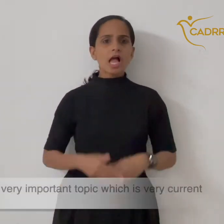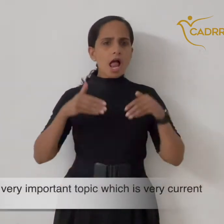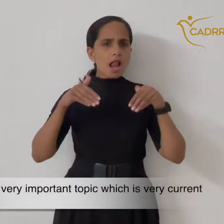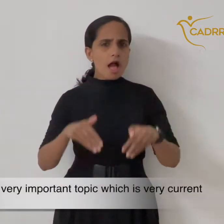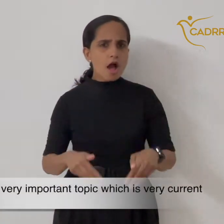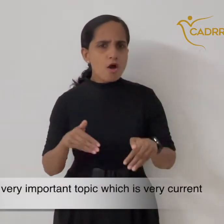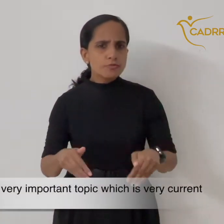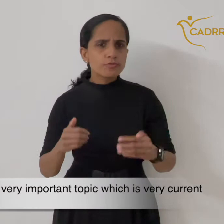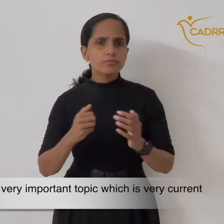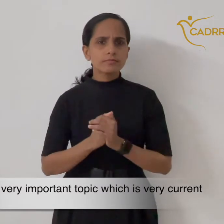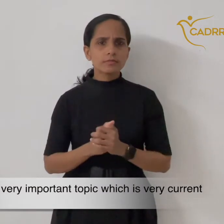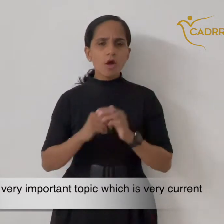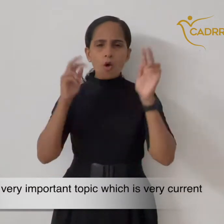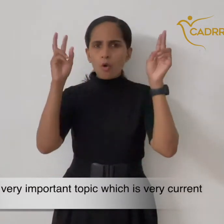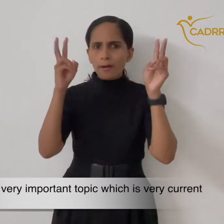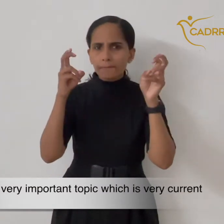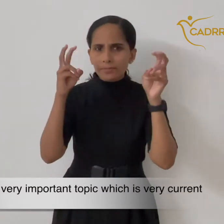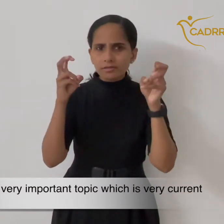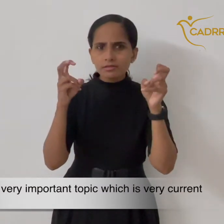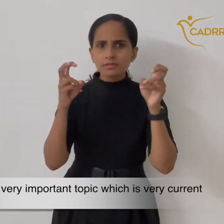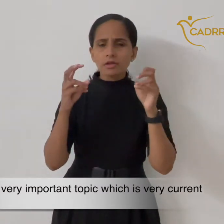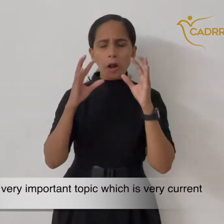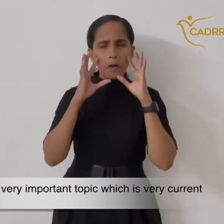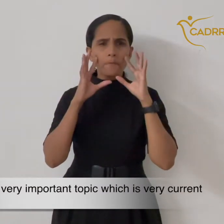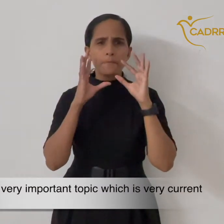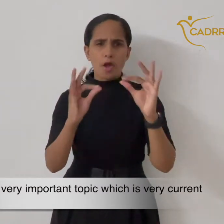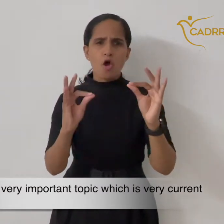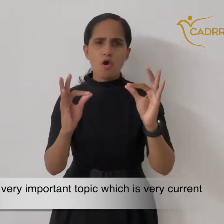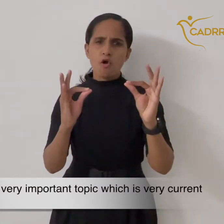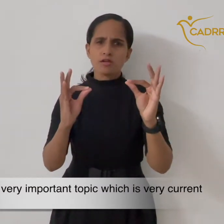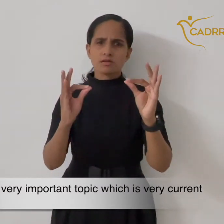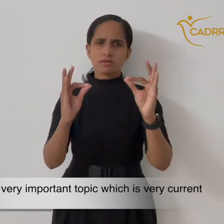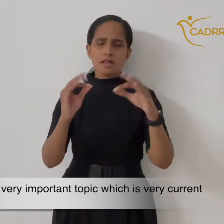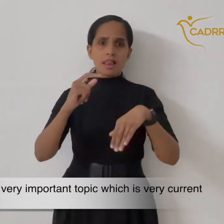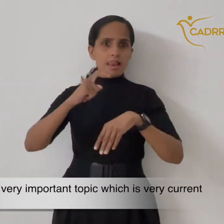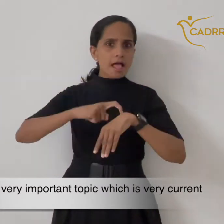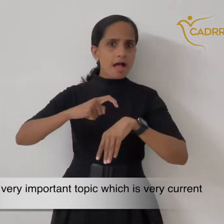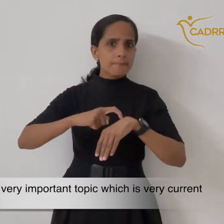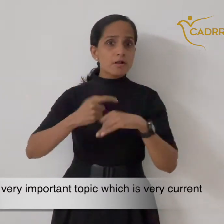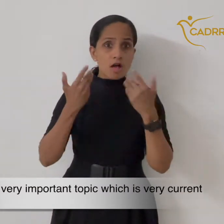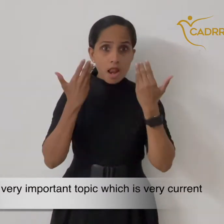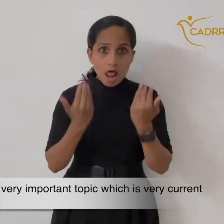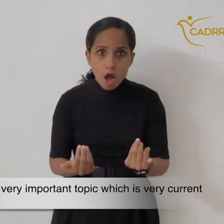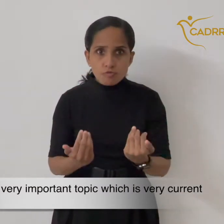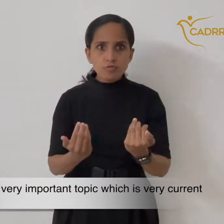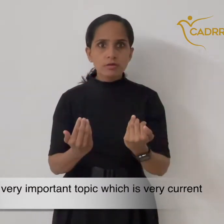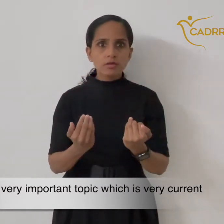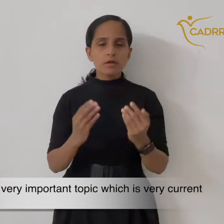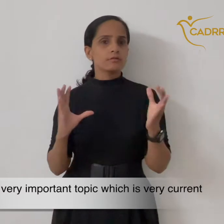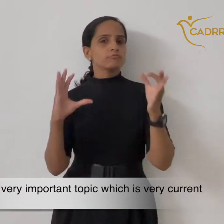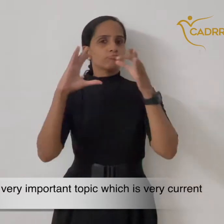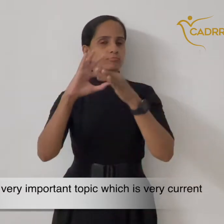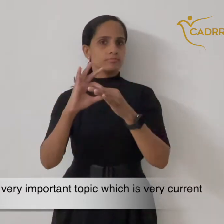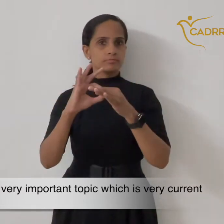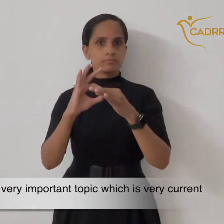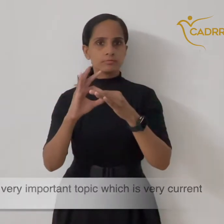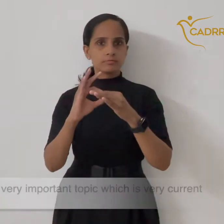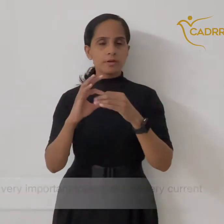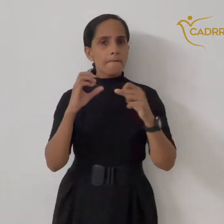This topic is yet another very important topic which is very current